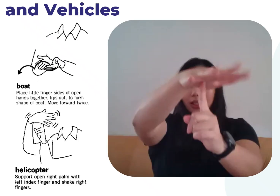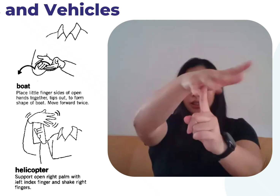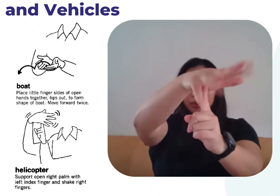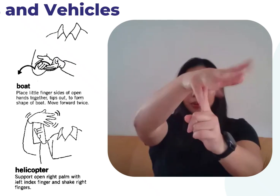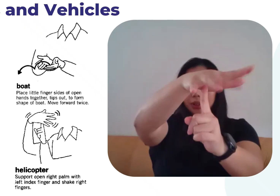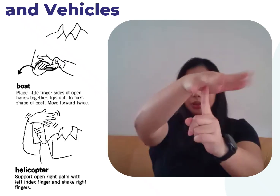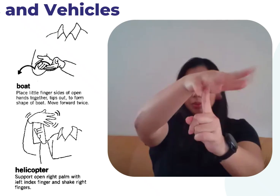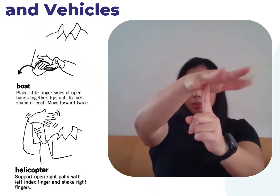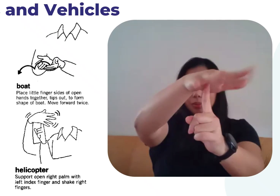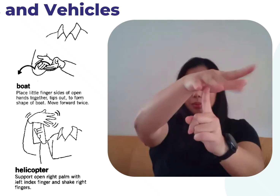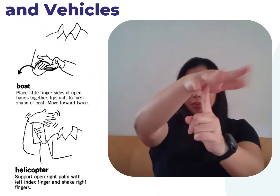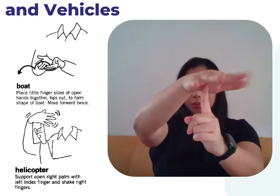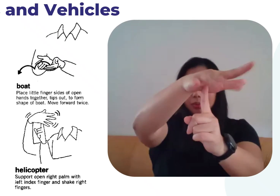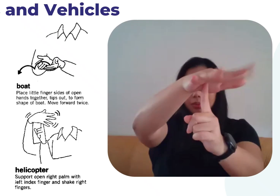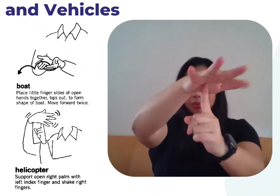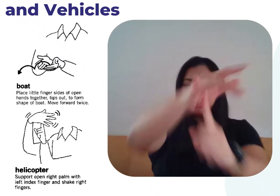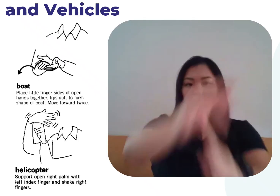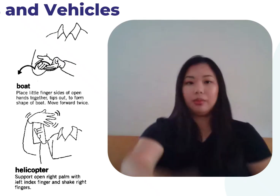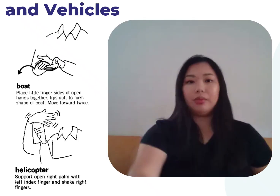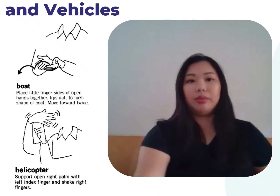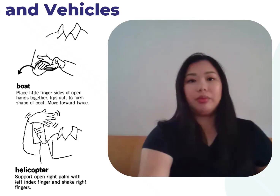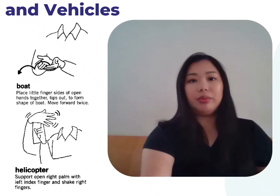And helicopter.